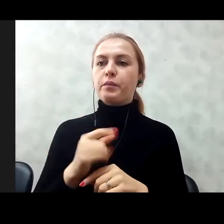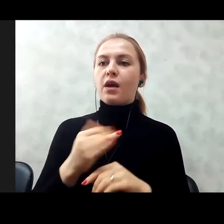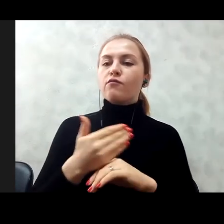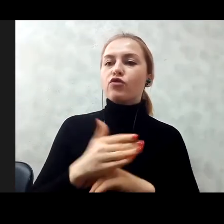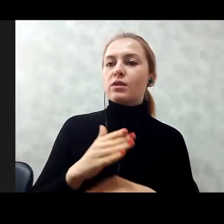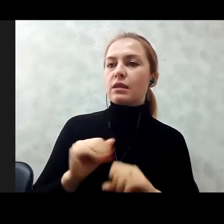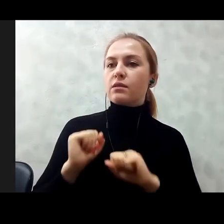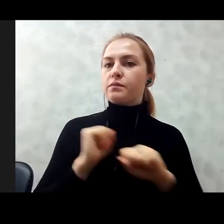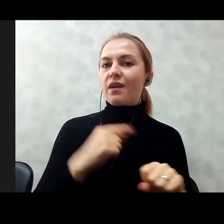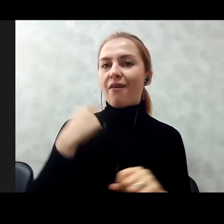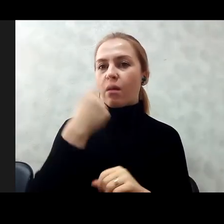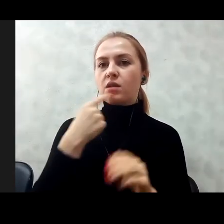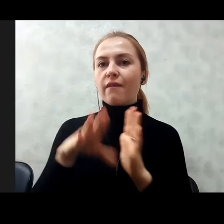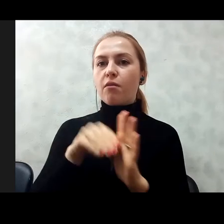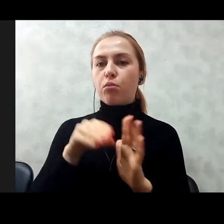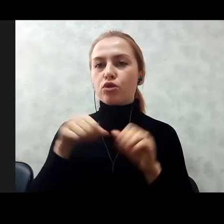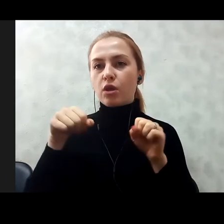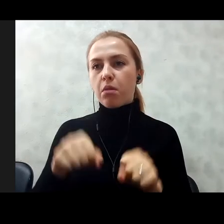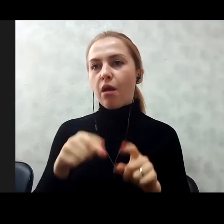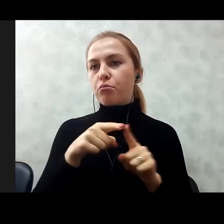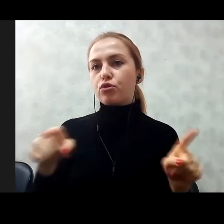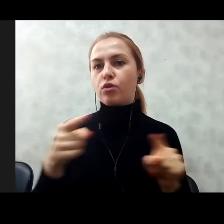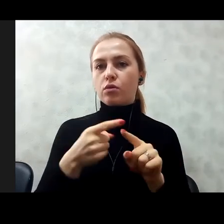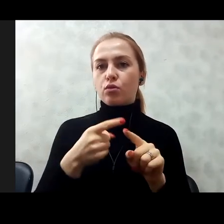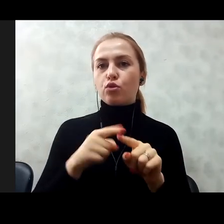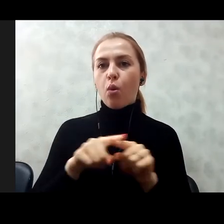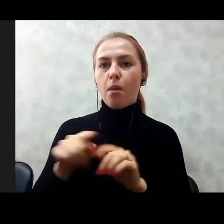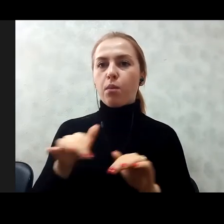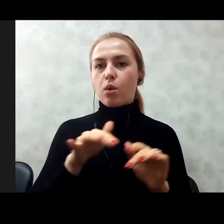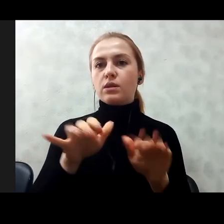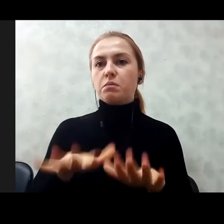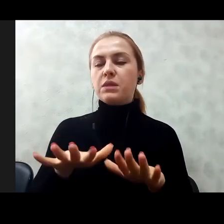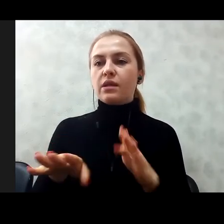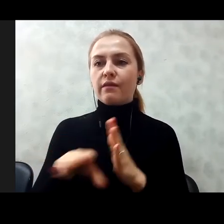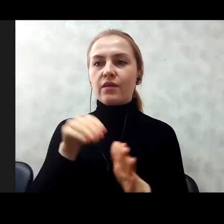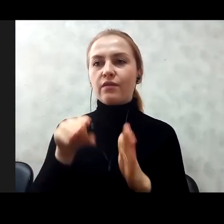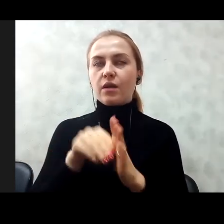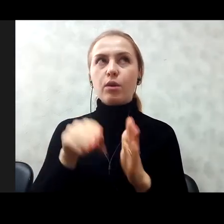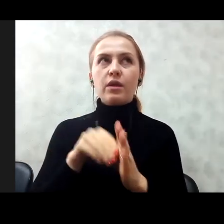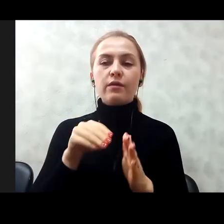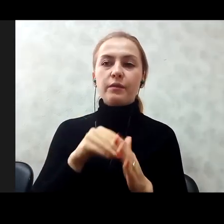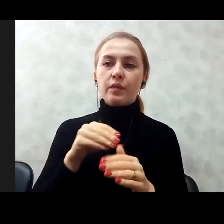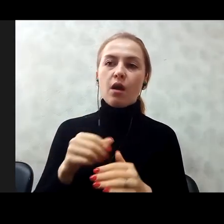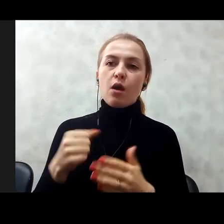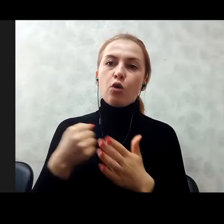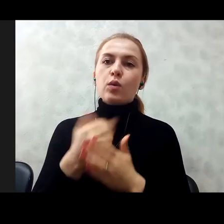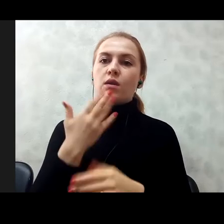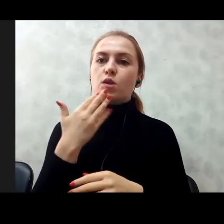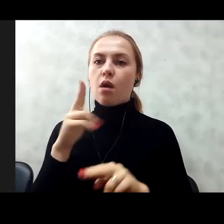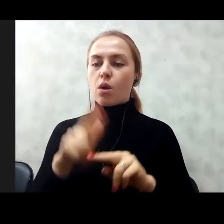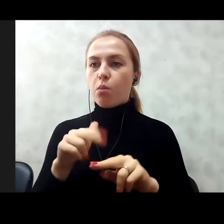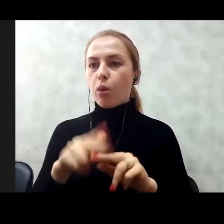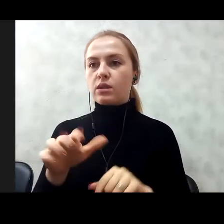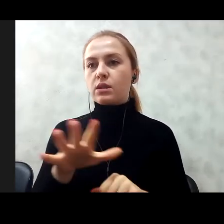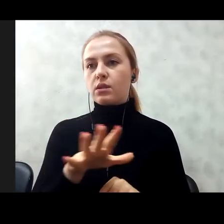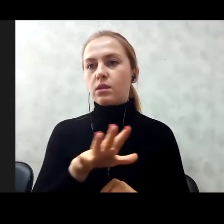high in the area of fighting for their own electoral rights during the local elections. In particular,